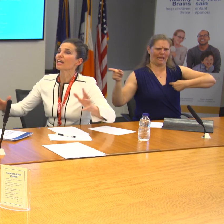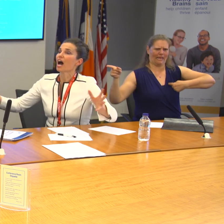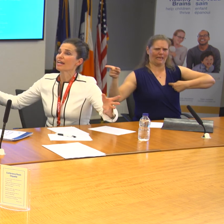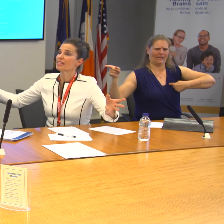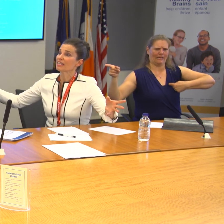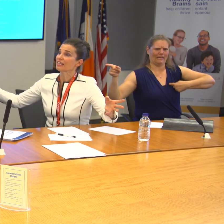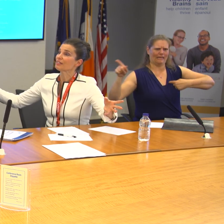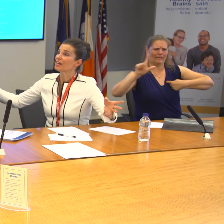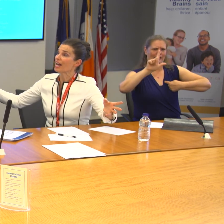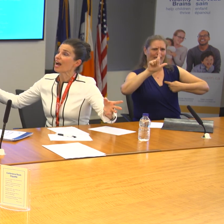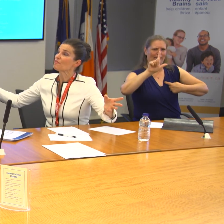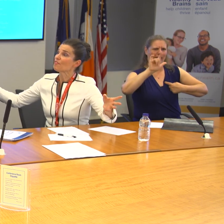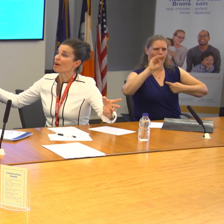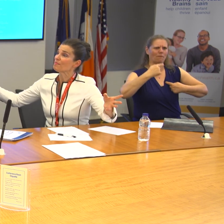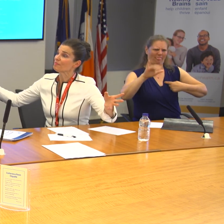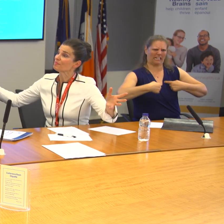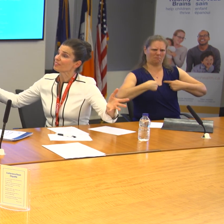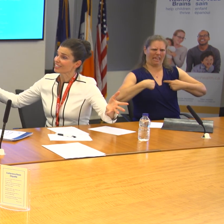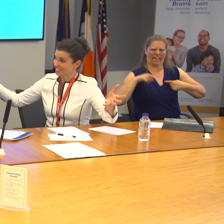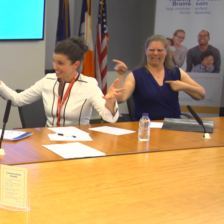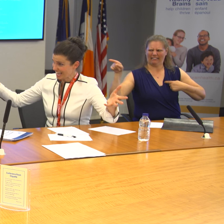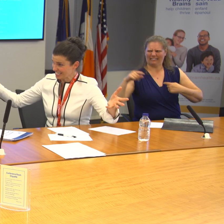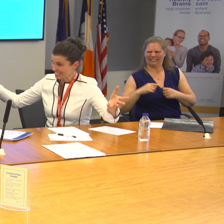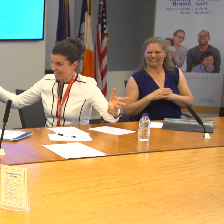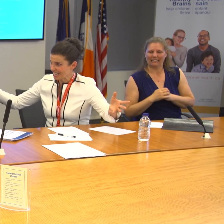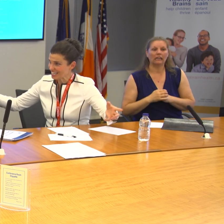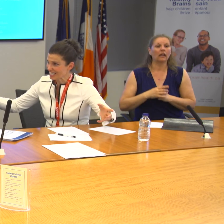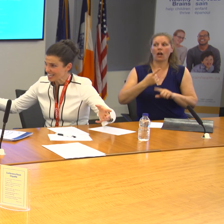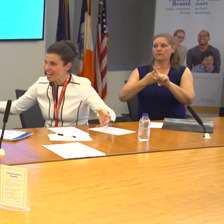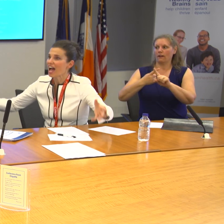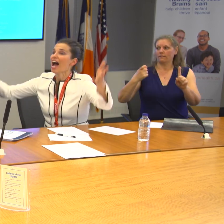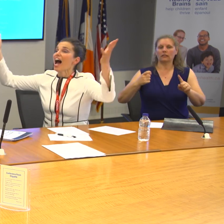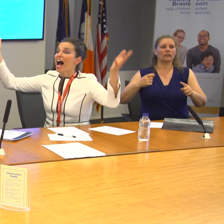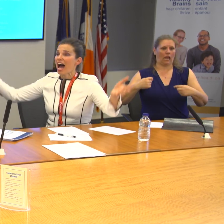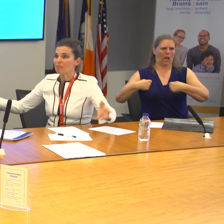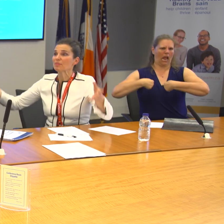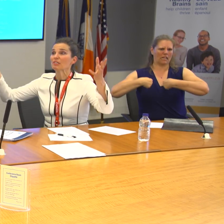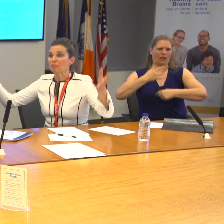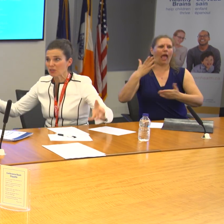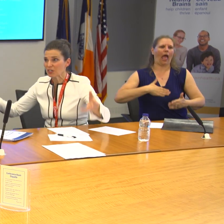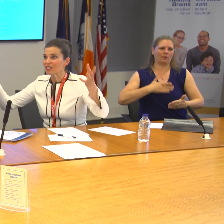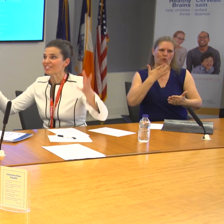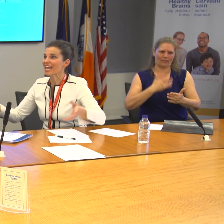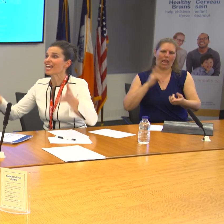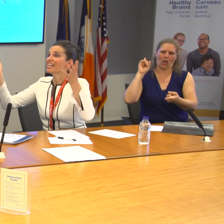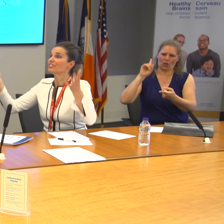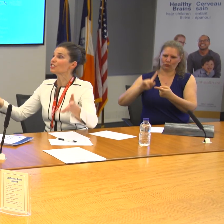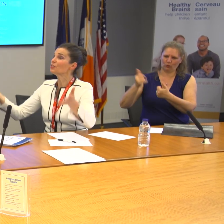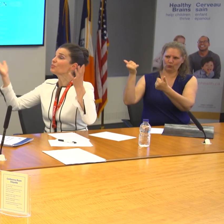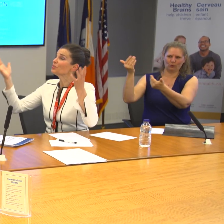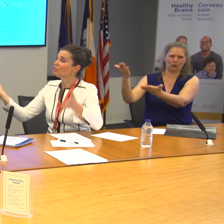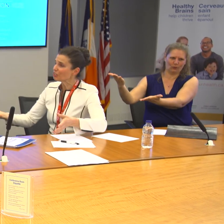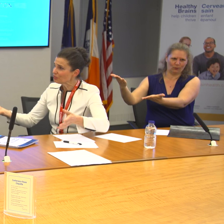Oh, yeah, buddy. I think from Canada. This guy right here. Happy